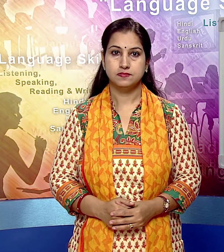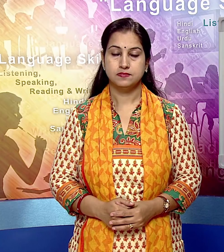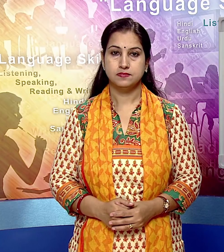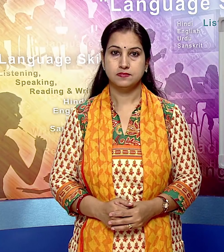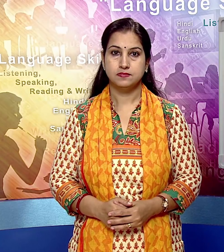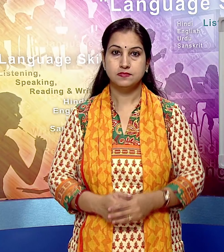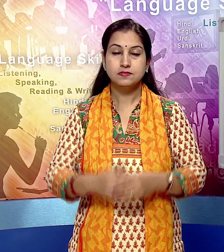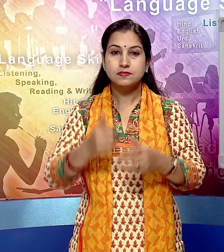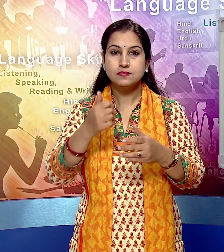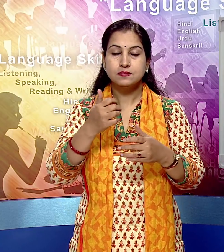germination,